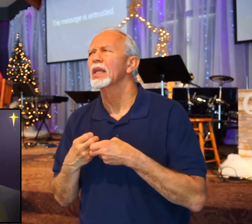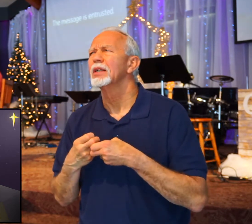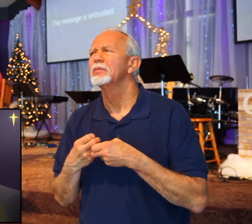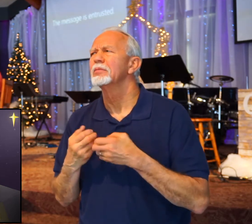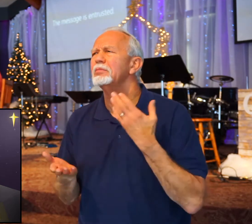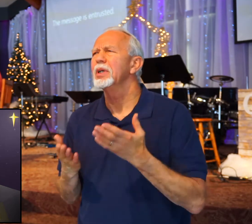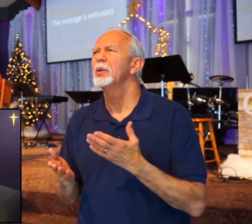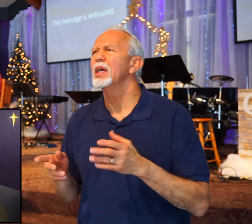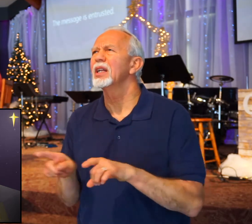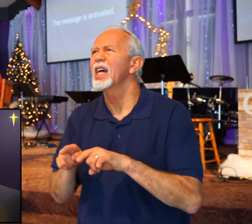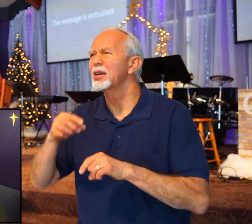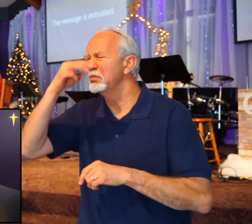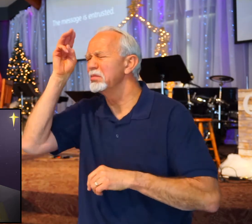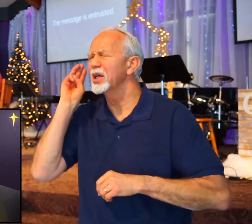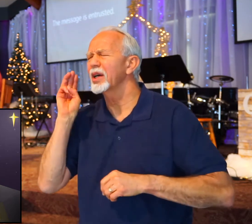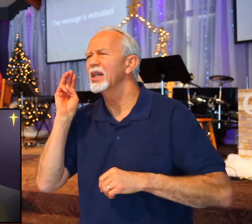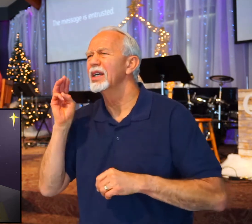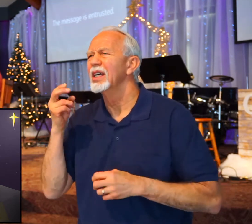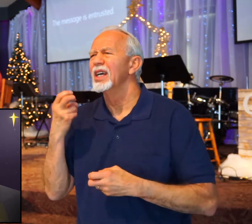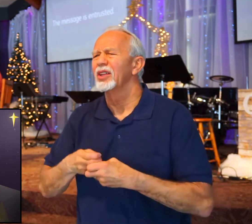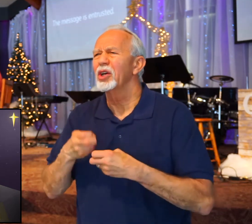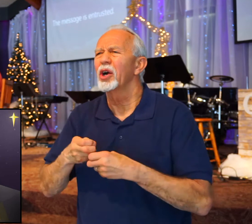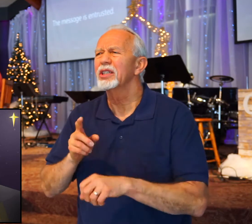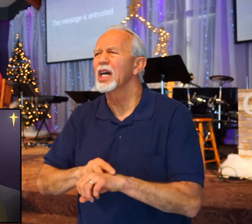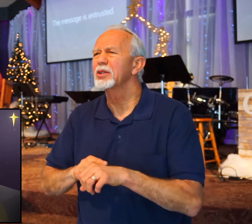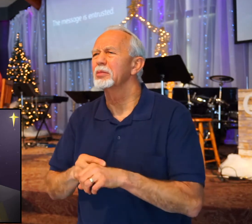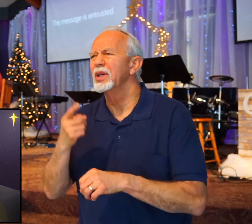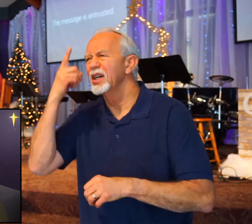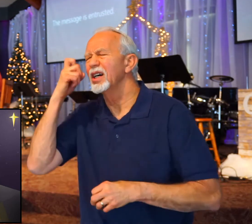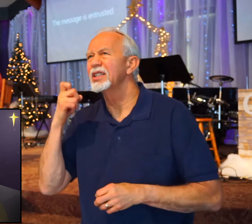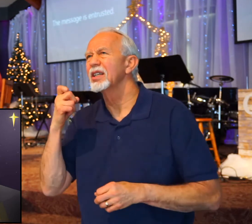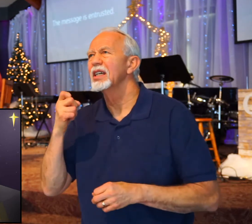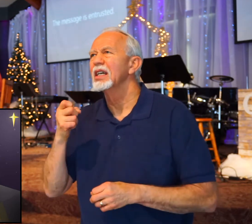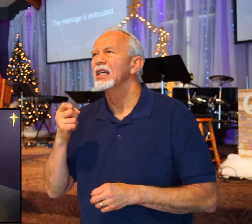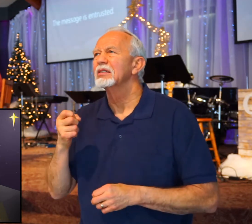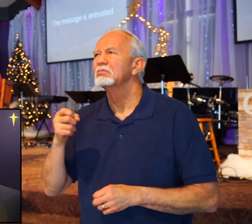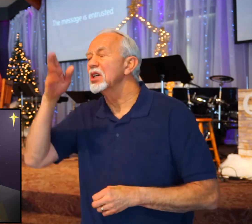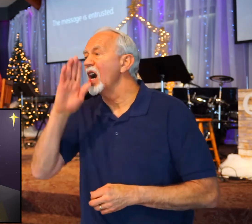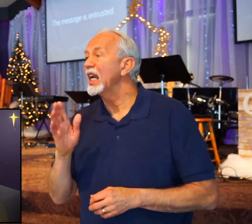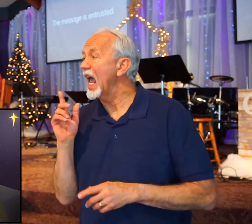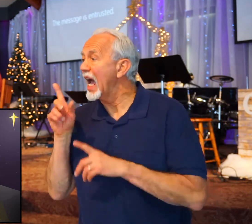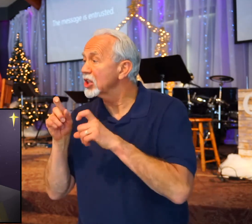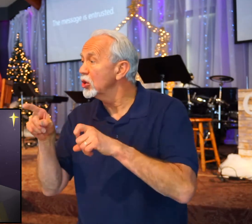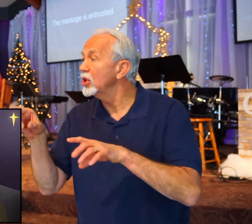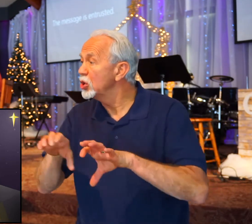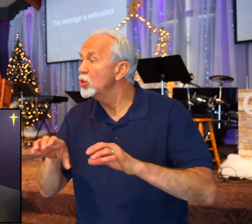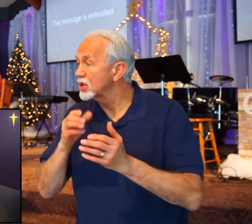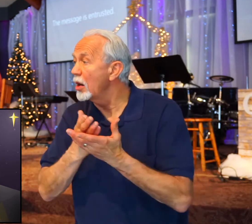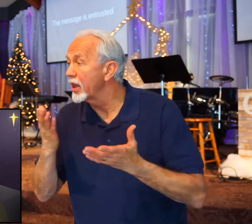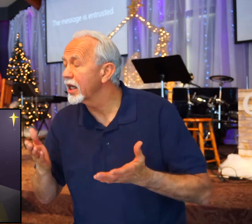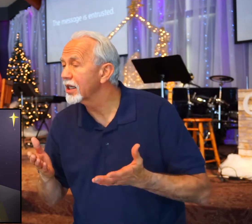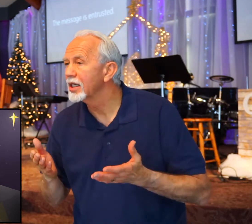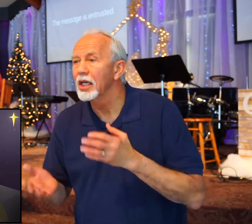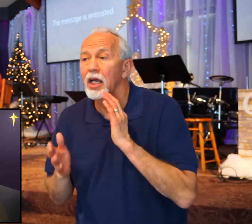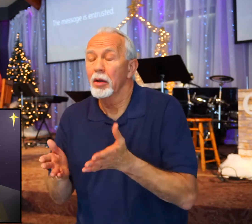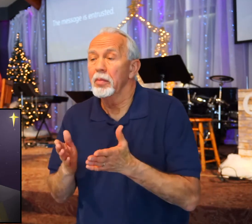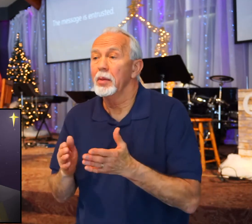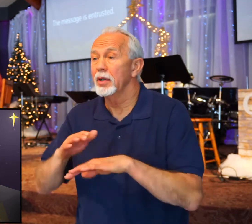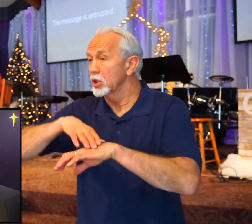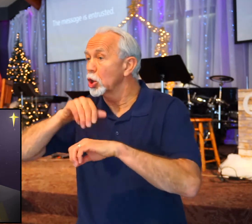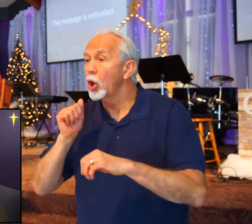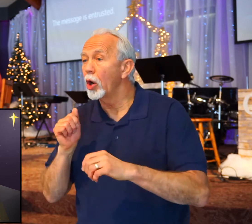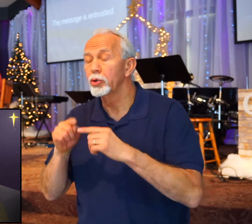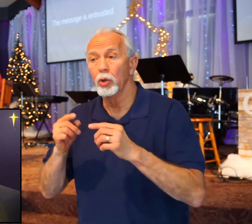And maybe like Mary, the hardship was due to something that God asked you to do. Perhaps it was a call